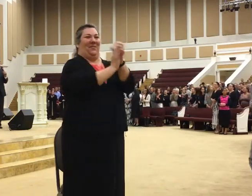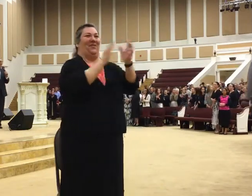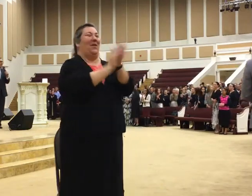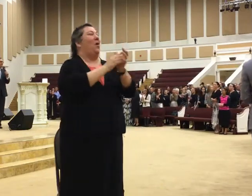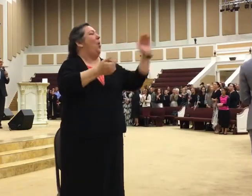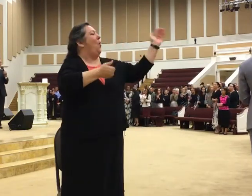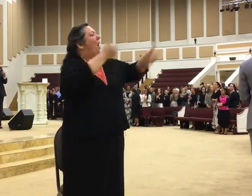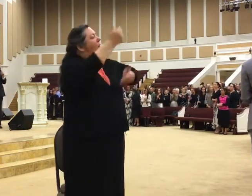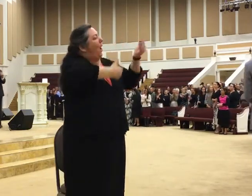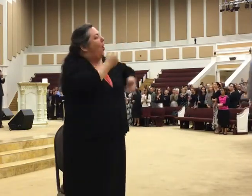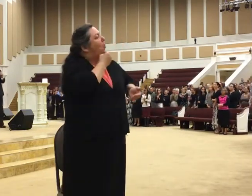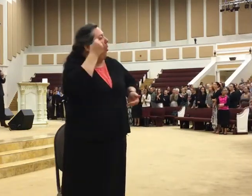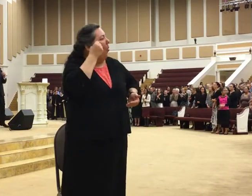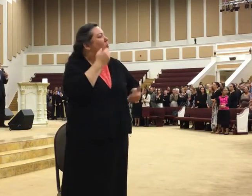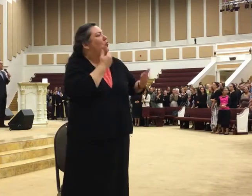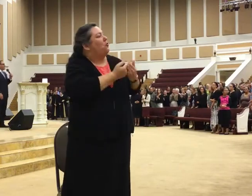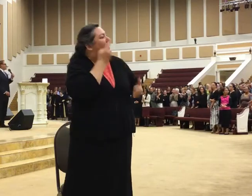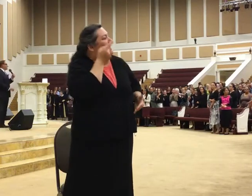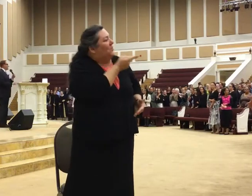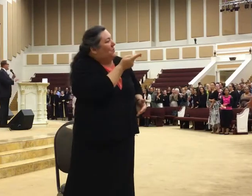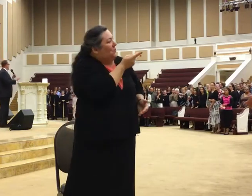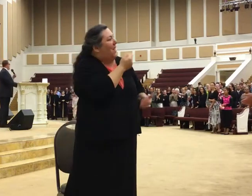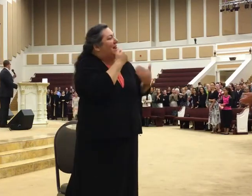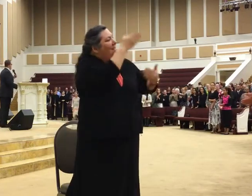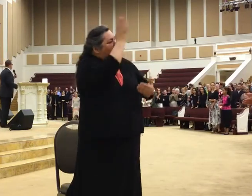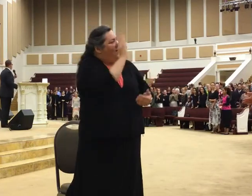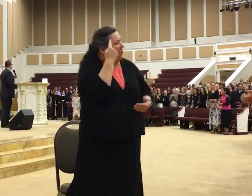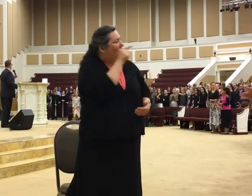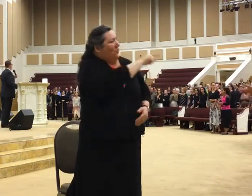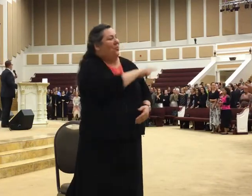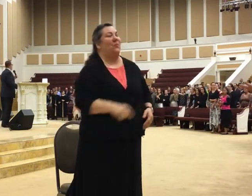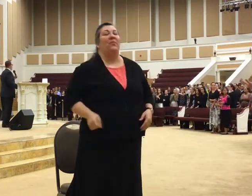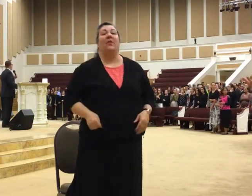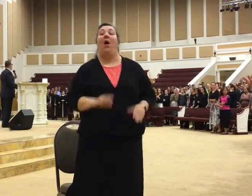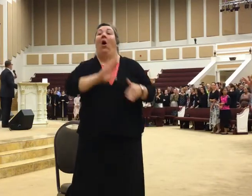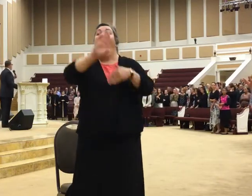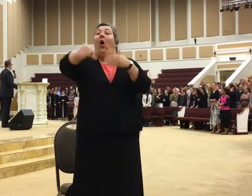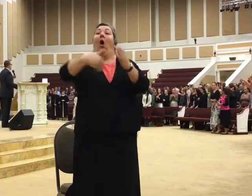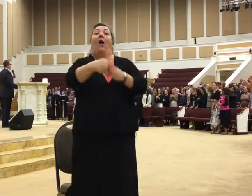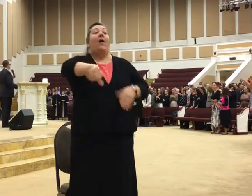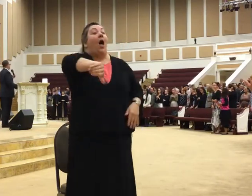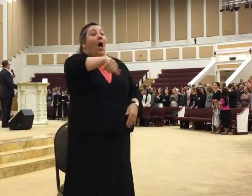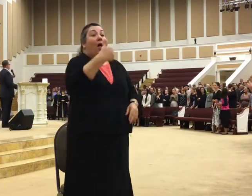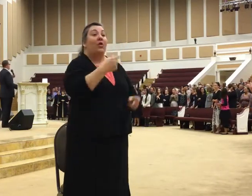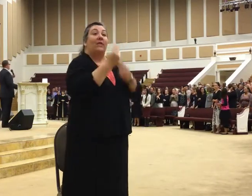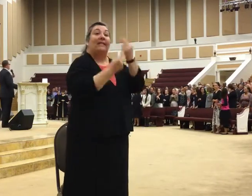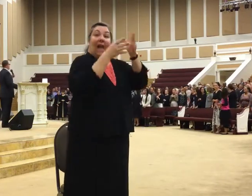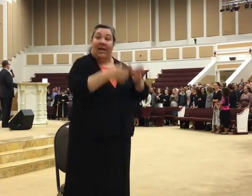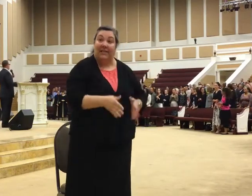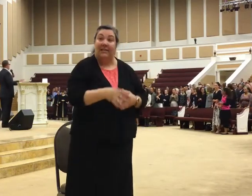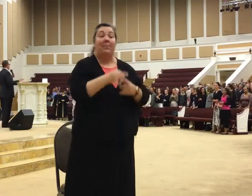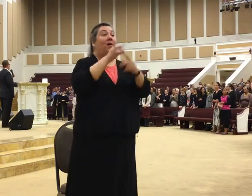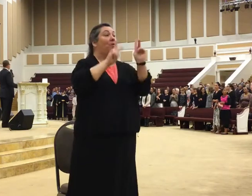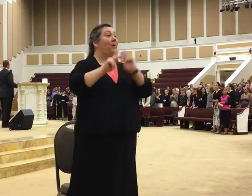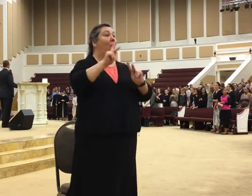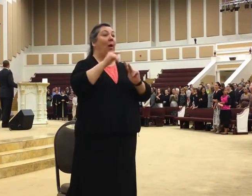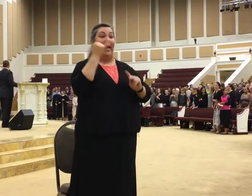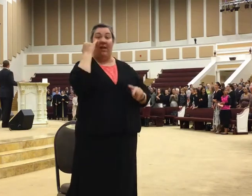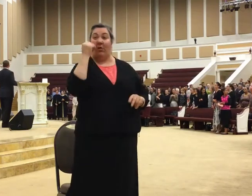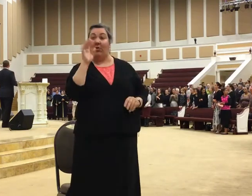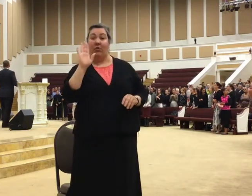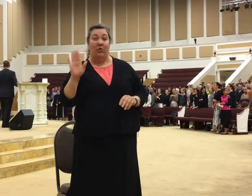Welcome home, guys. Good to see you. We love you. Thank God for you. And all of our other guests, special folks,